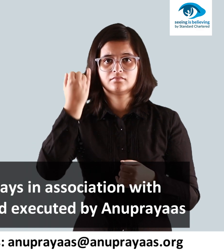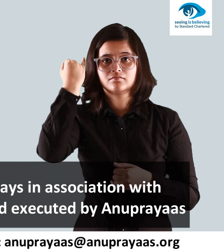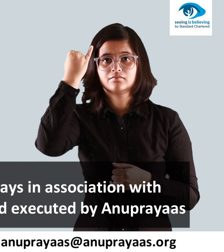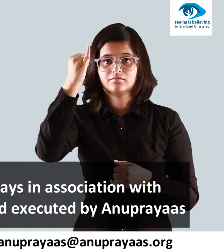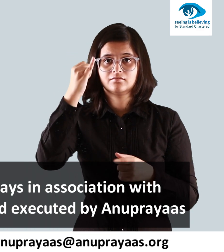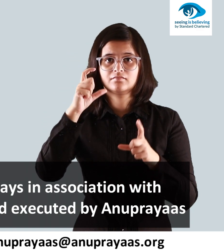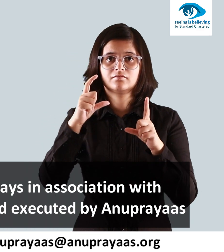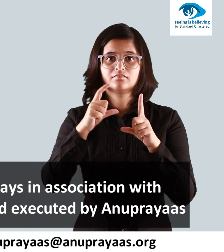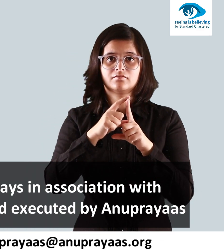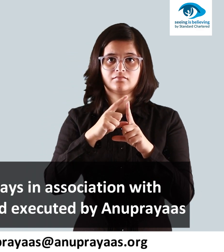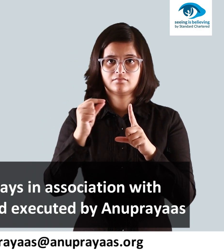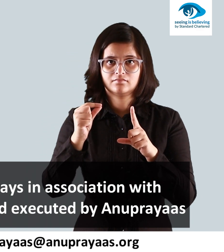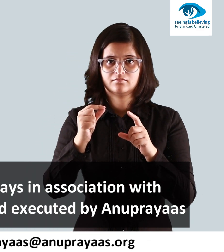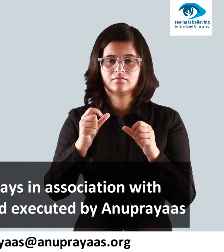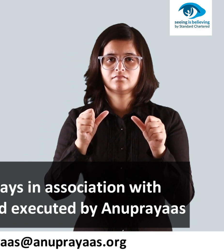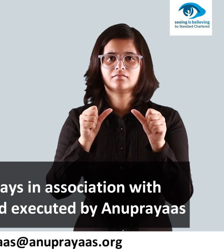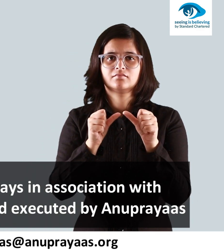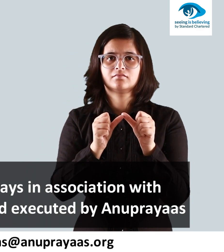9